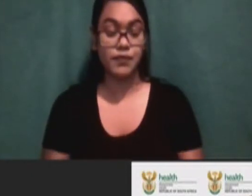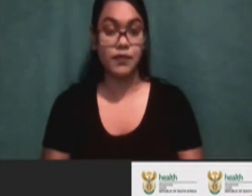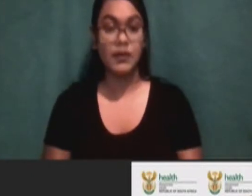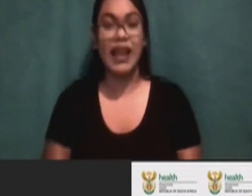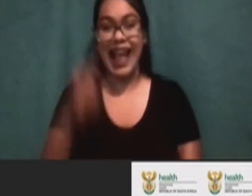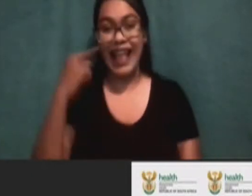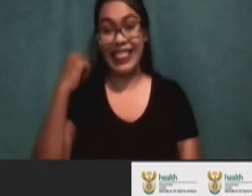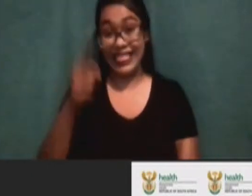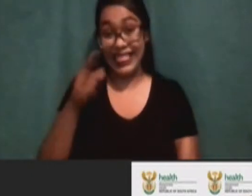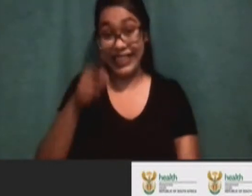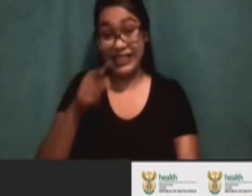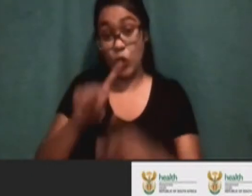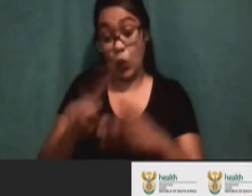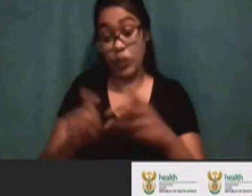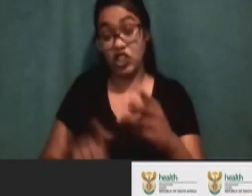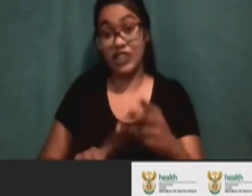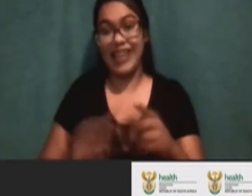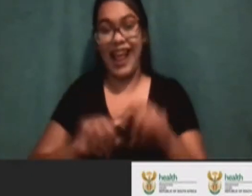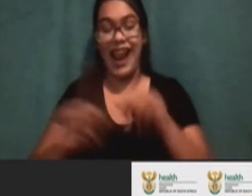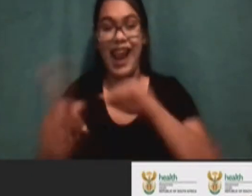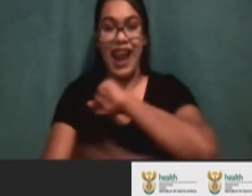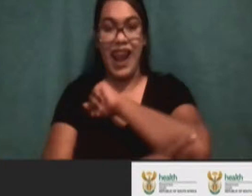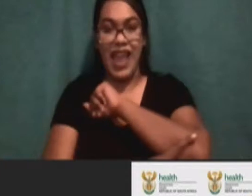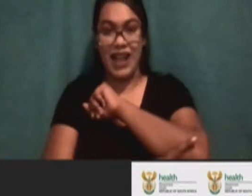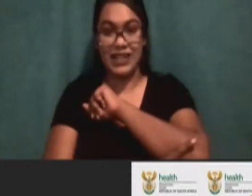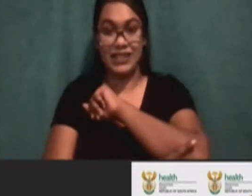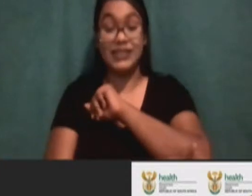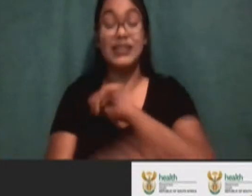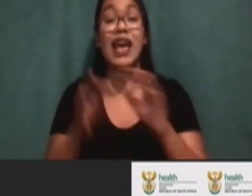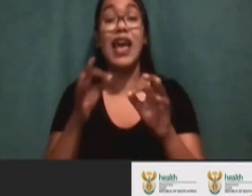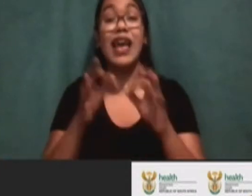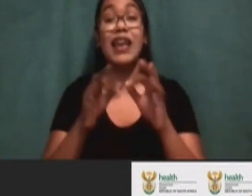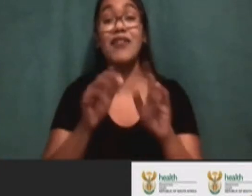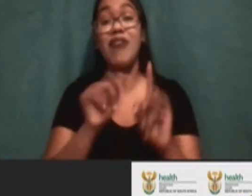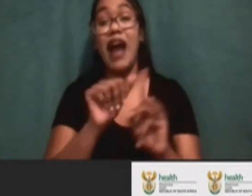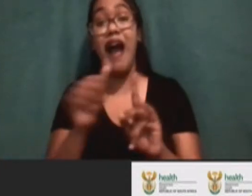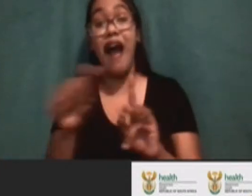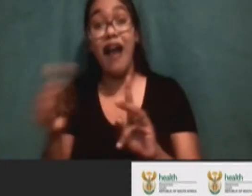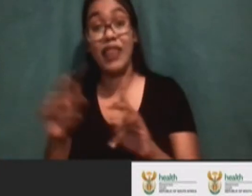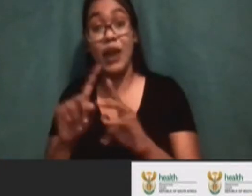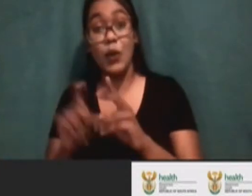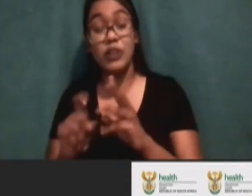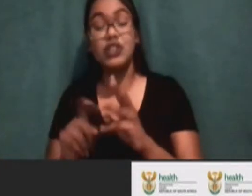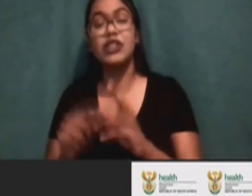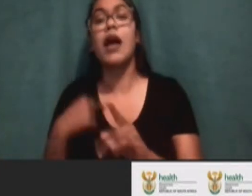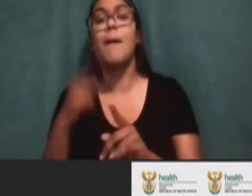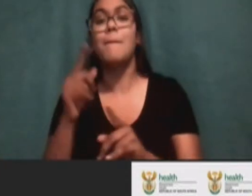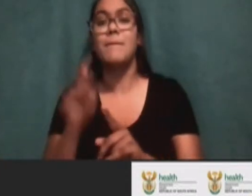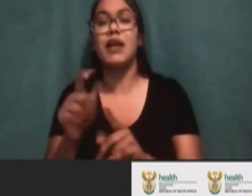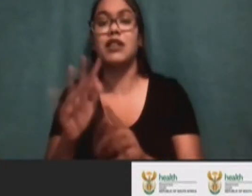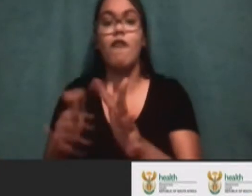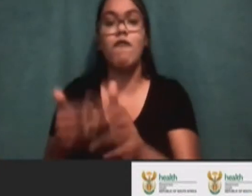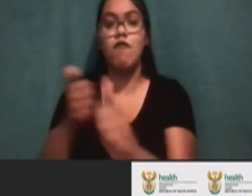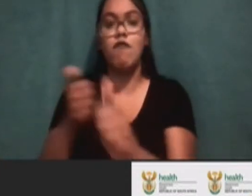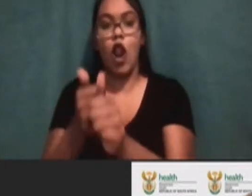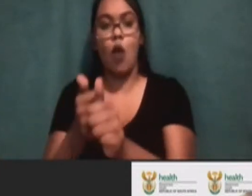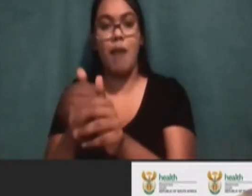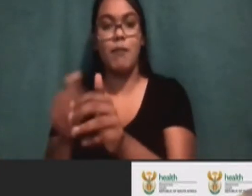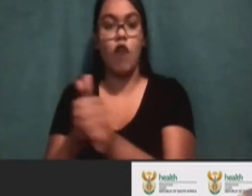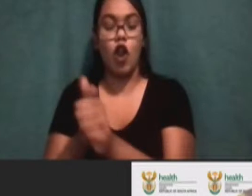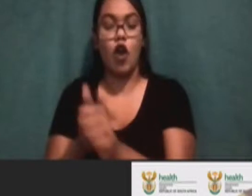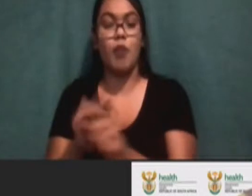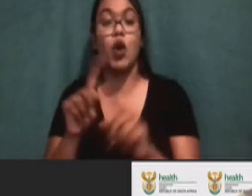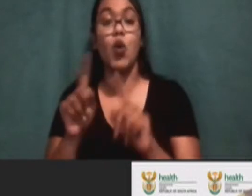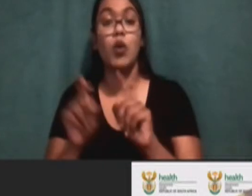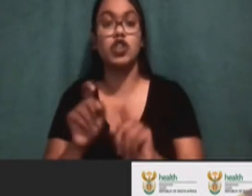last. The other one, if there is, maybe should be the matter of follow-up questions that I see on the chat. But for